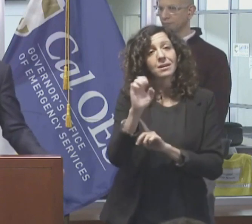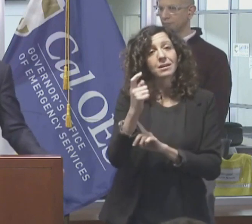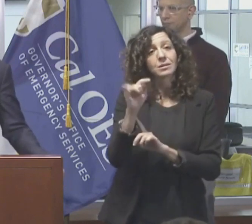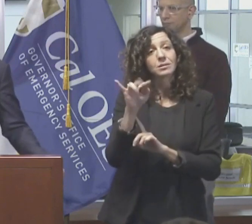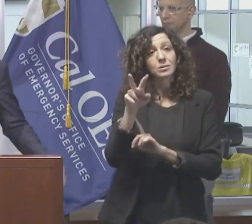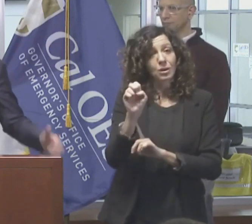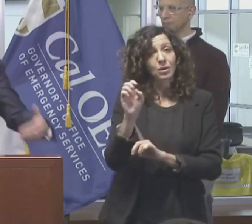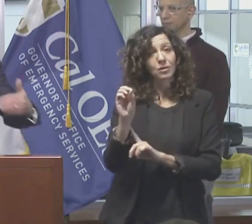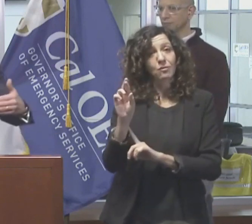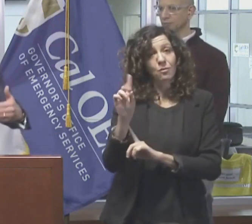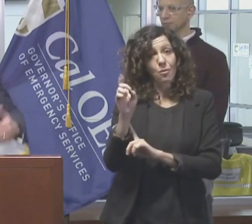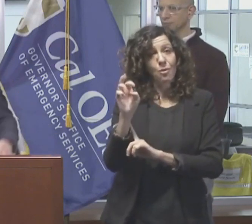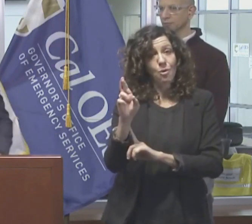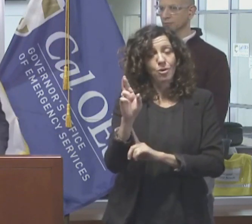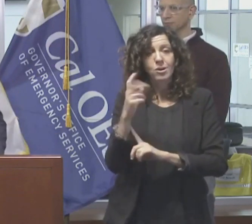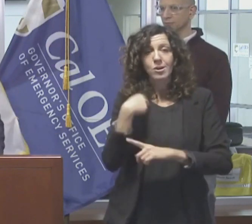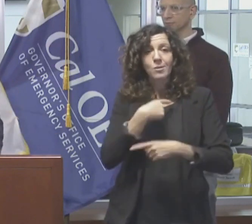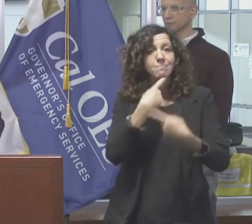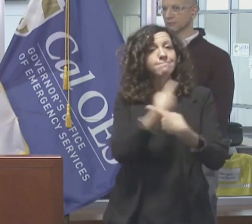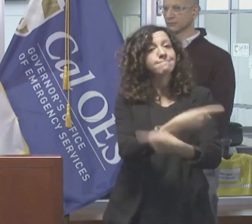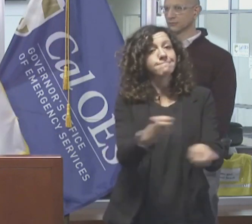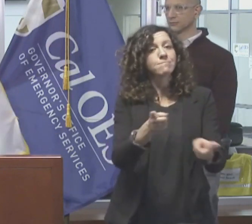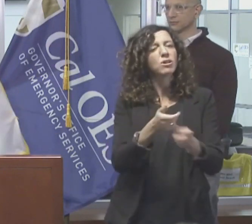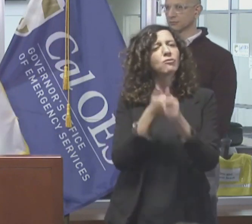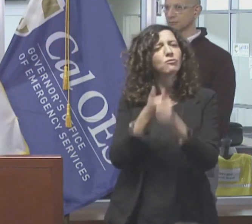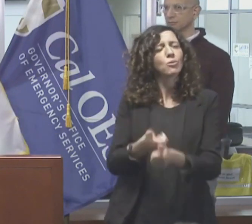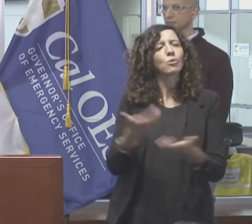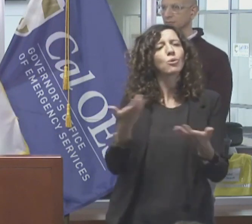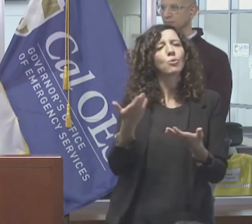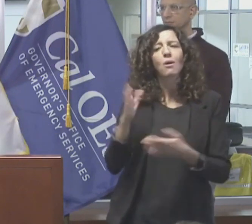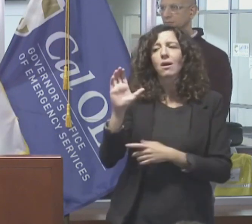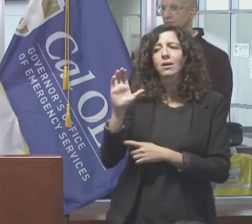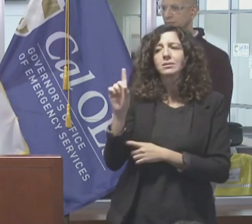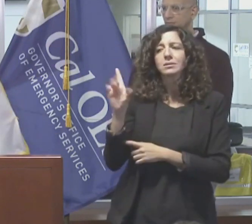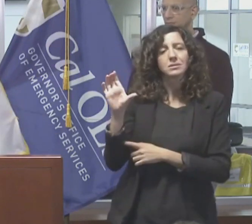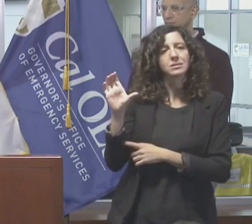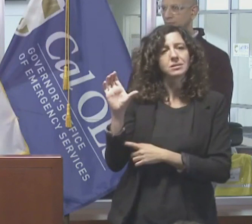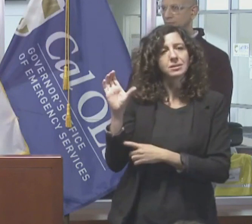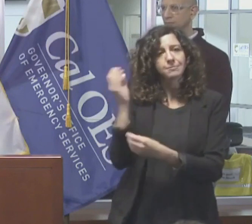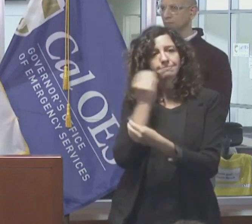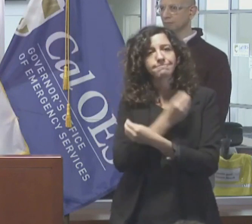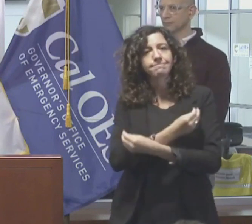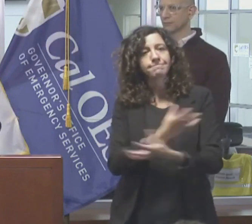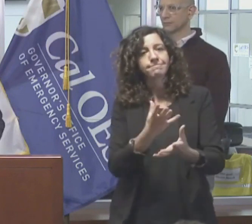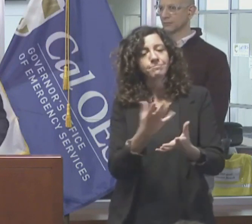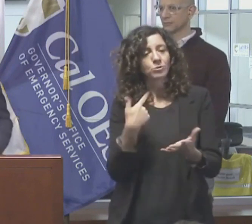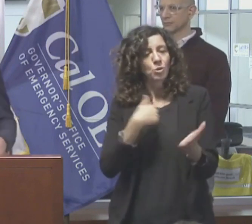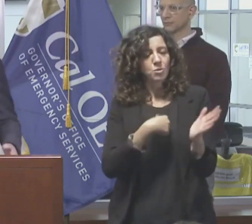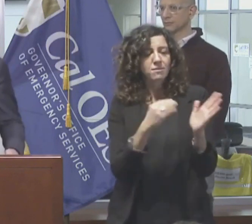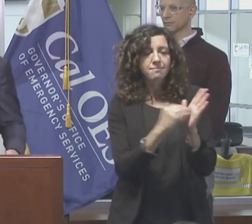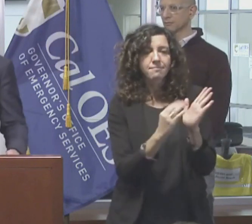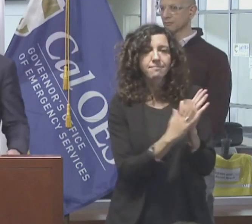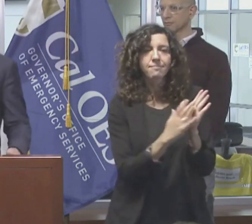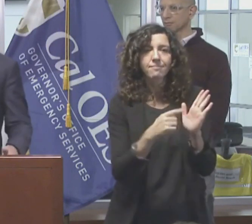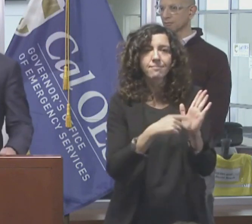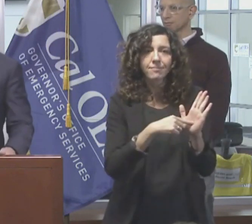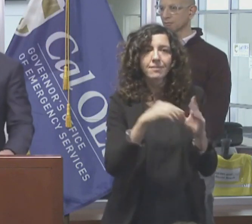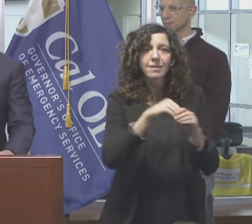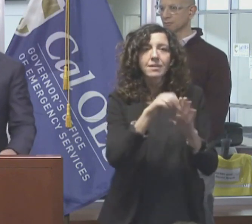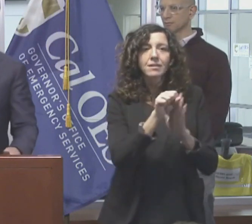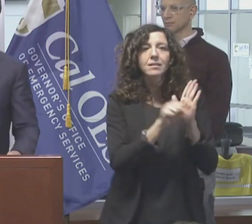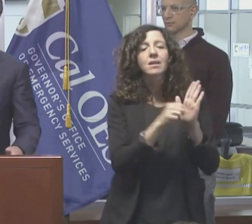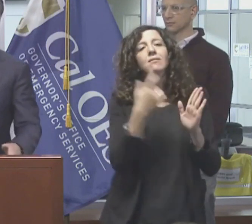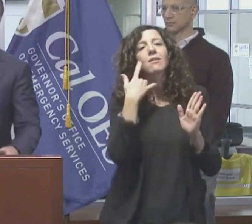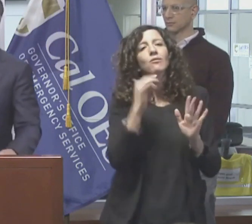directing along the lines of what the CDC and others have been recommending. We codified that in the state of California on visitation in our